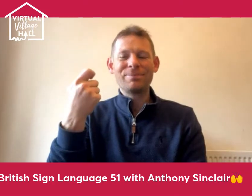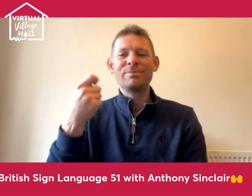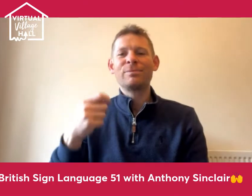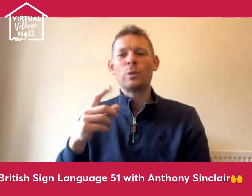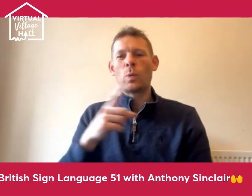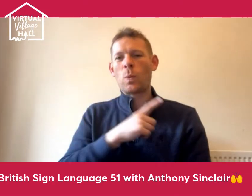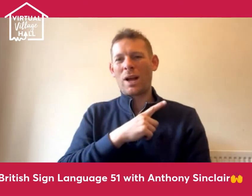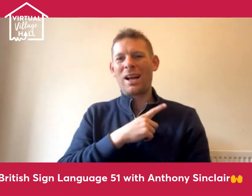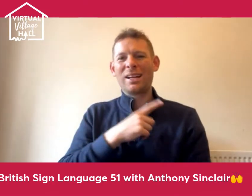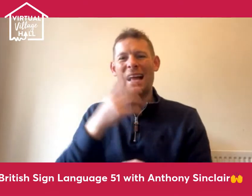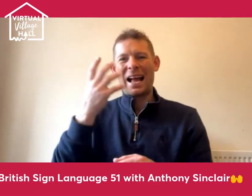Italy.